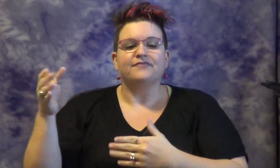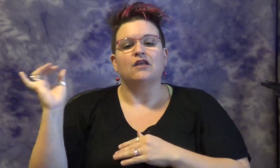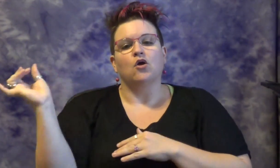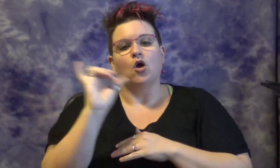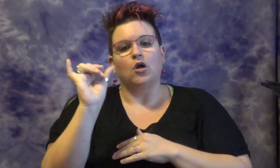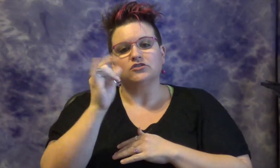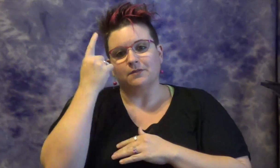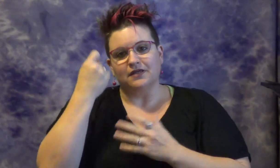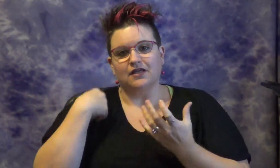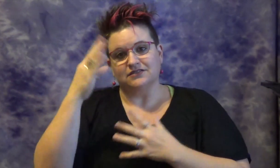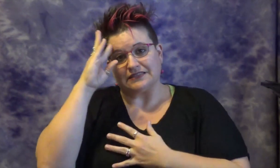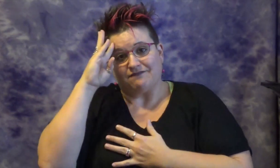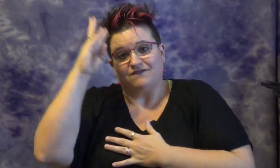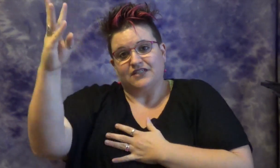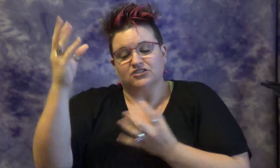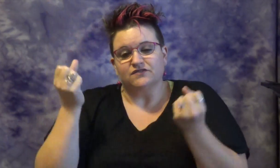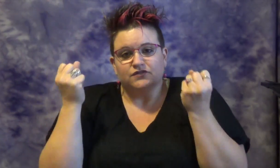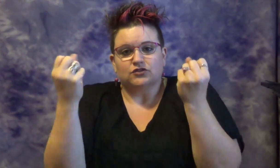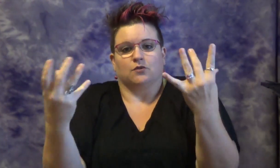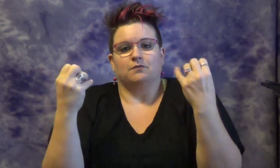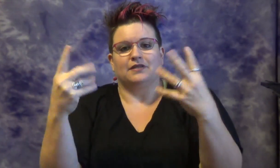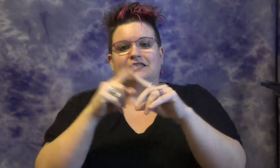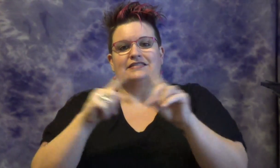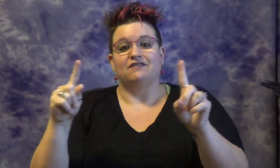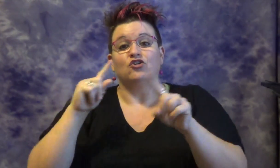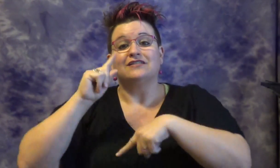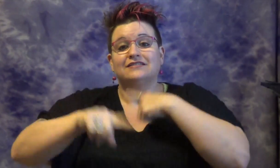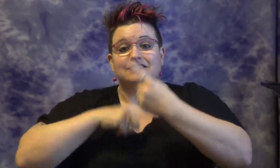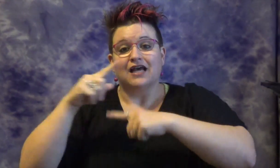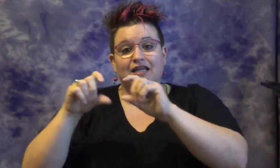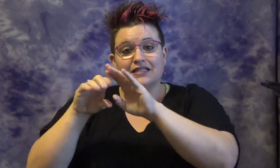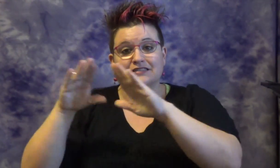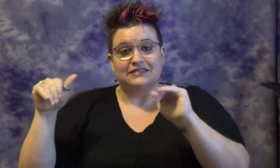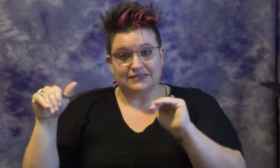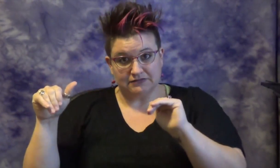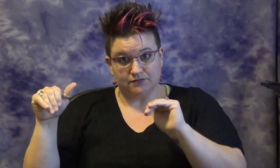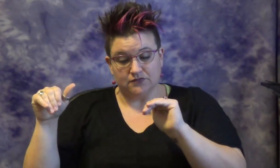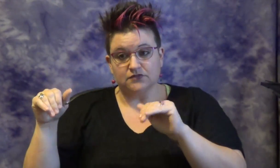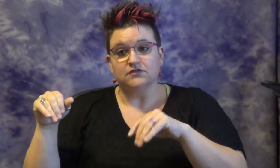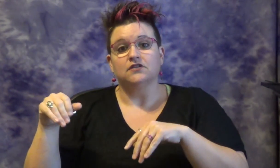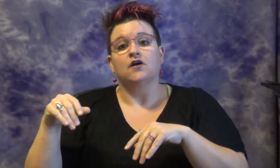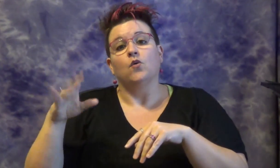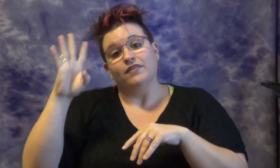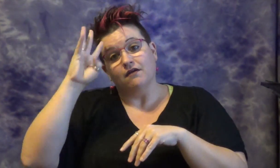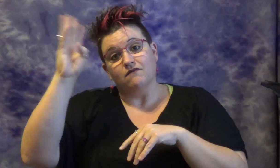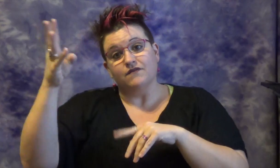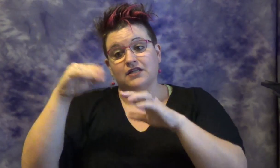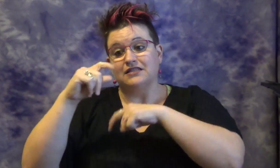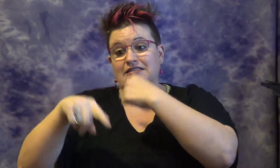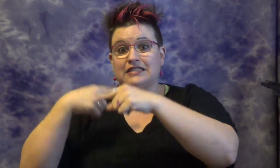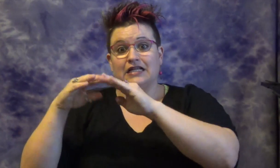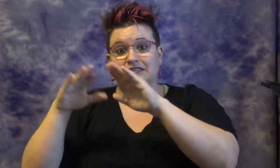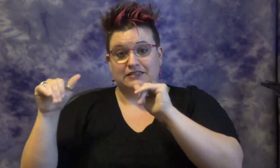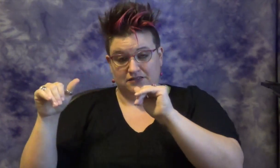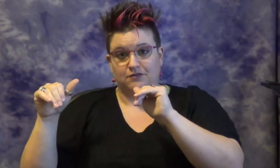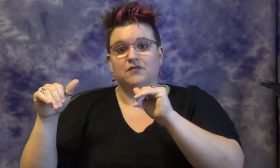of different language use, as well as the invented sign systems that have also been thrown into the mix